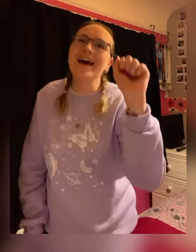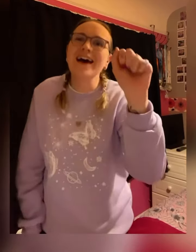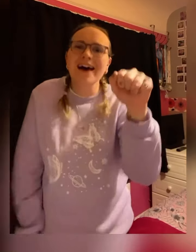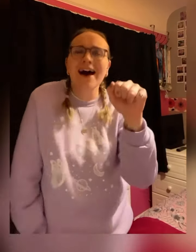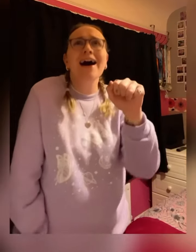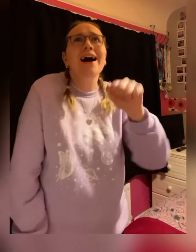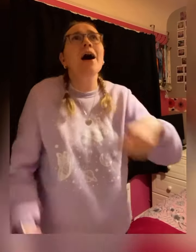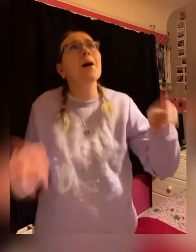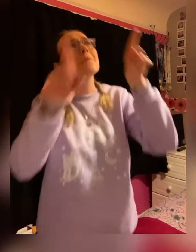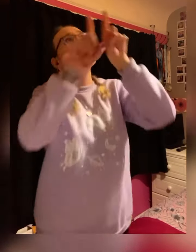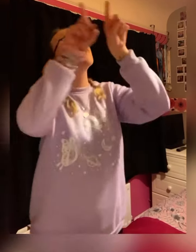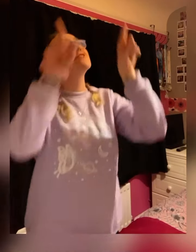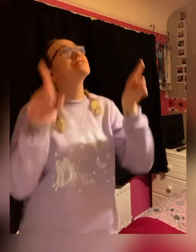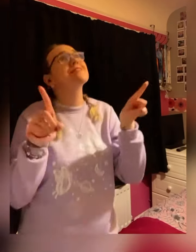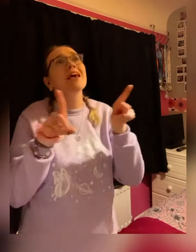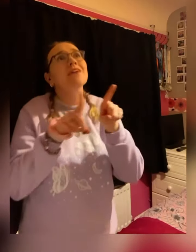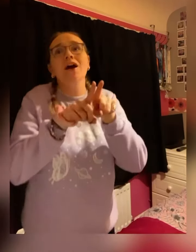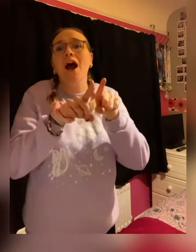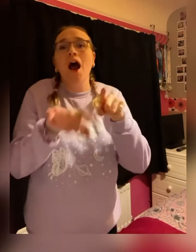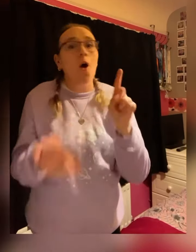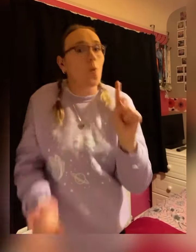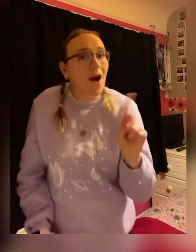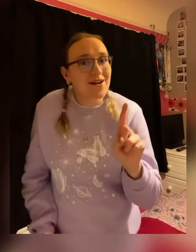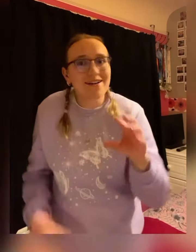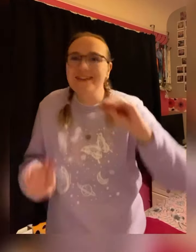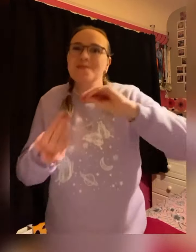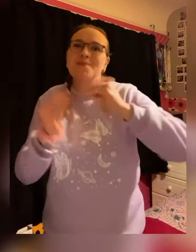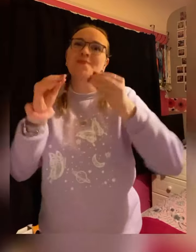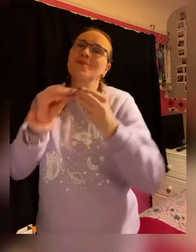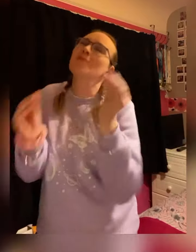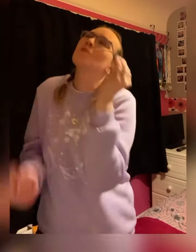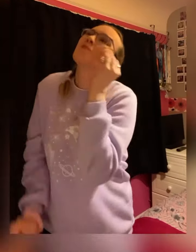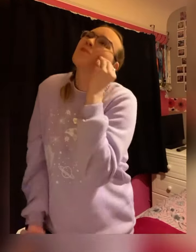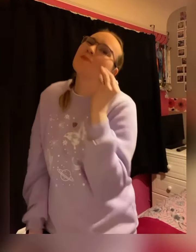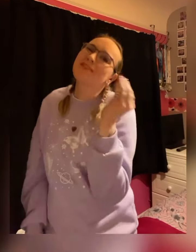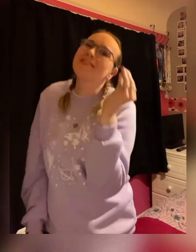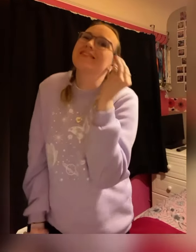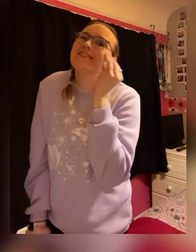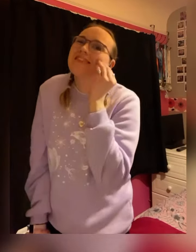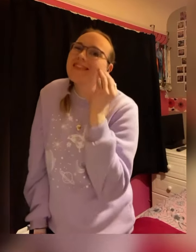of pictures in frames, of kisses on cheeks, cheeks